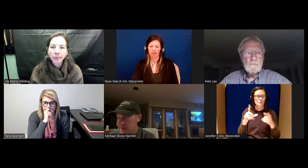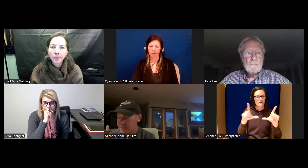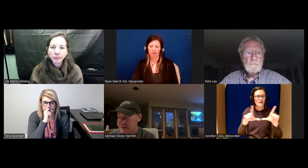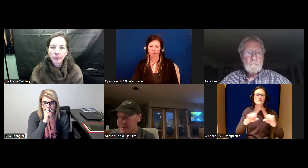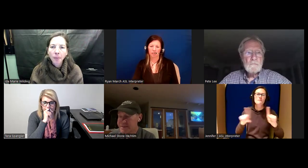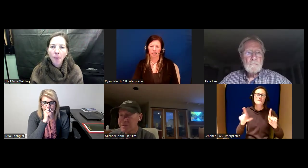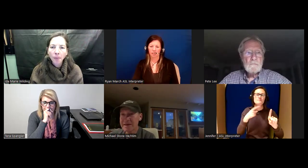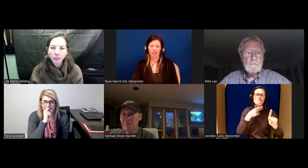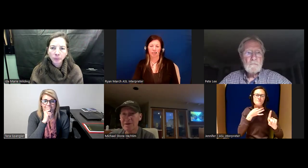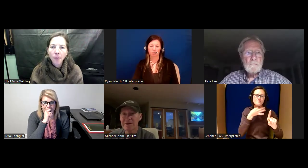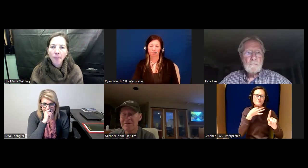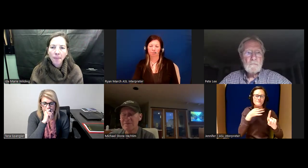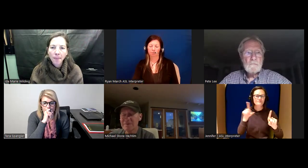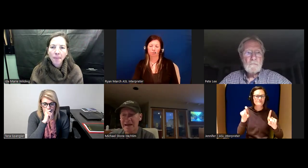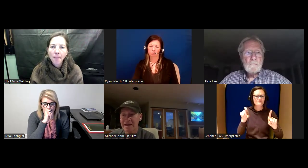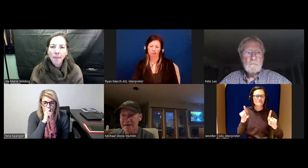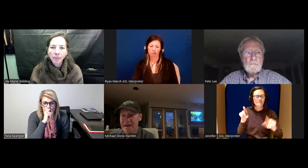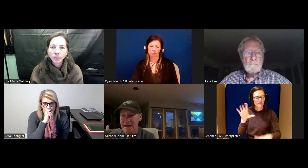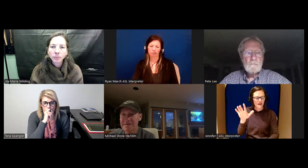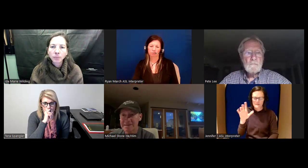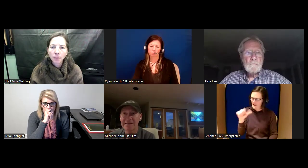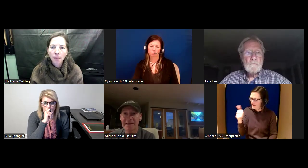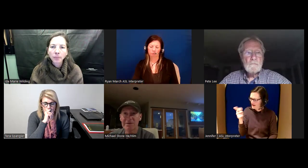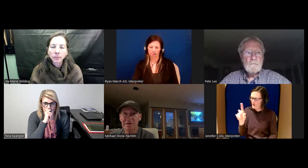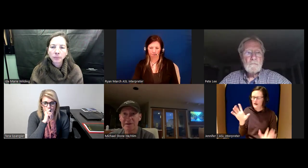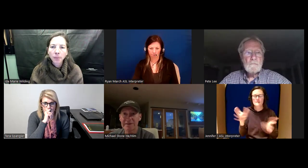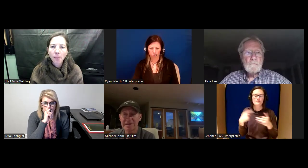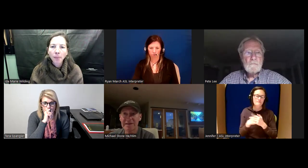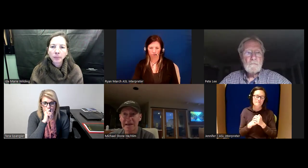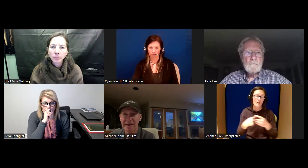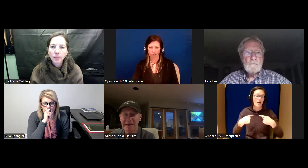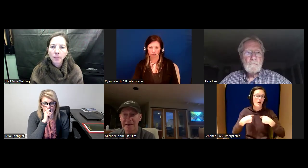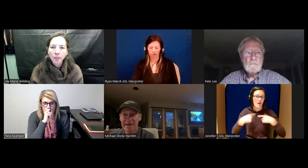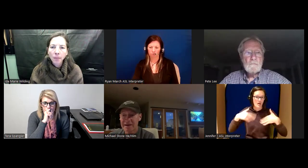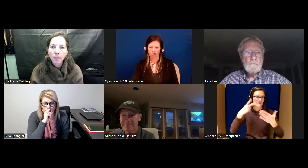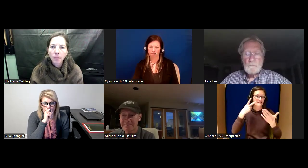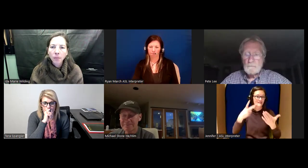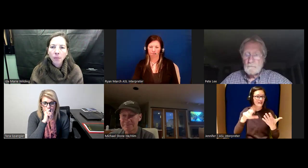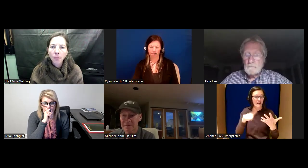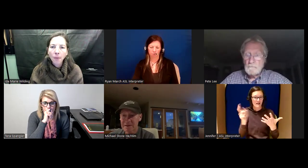is there anywhere I haven't seen it anywhere in the Lead K